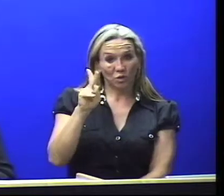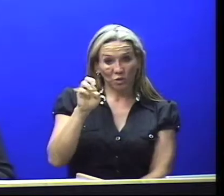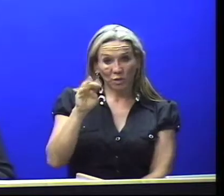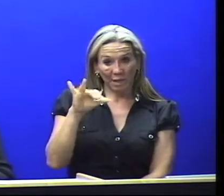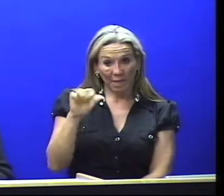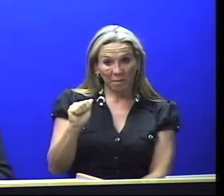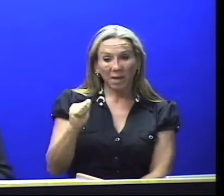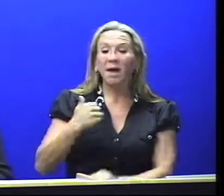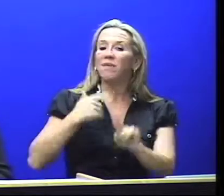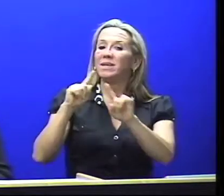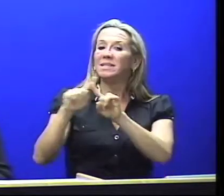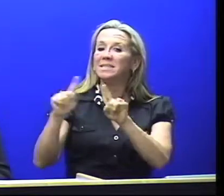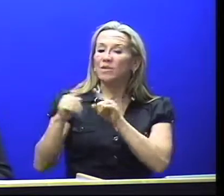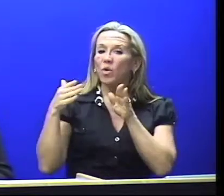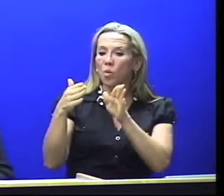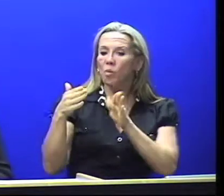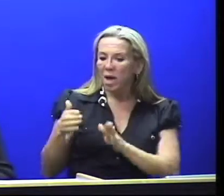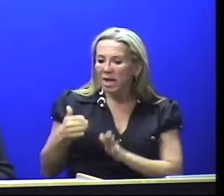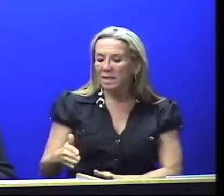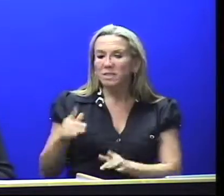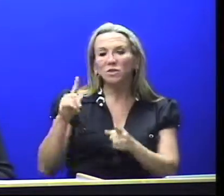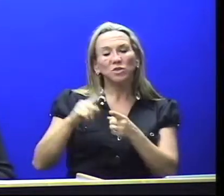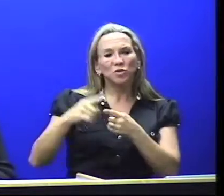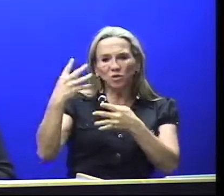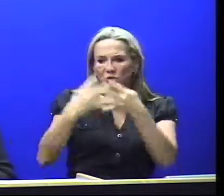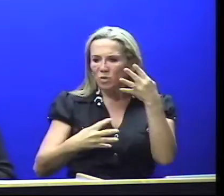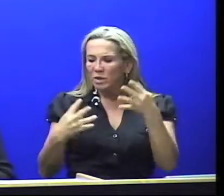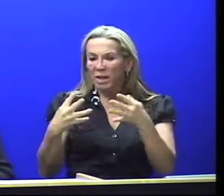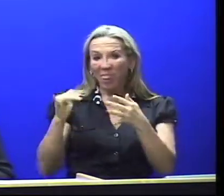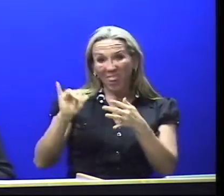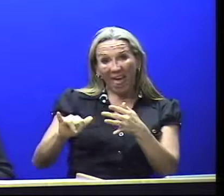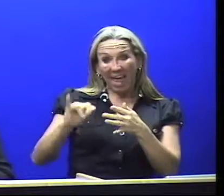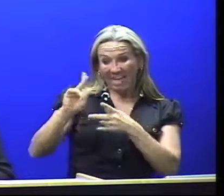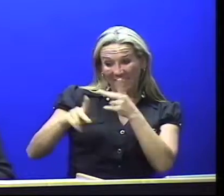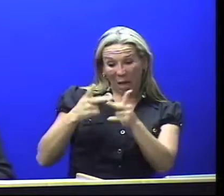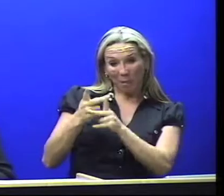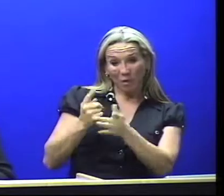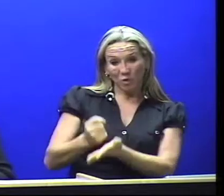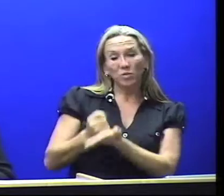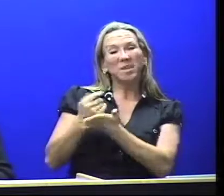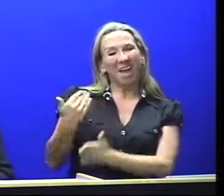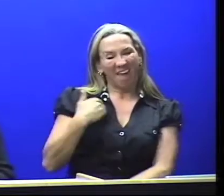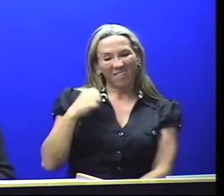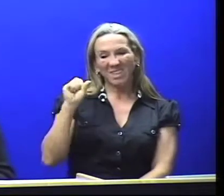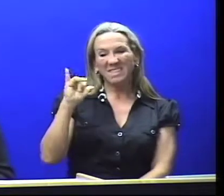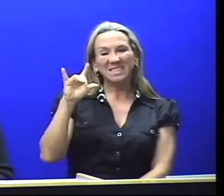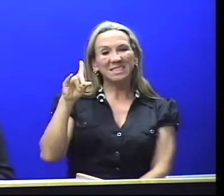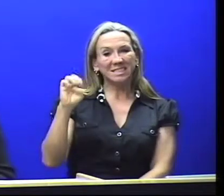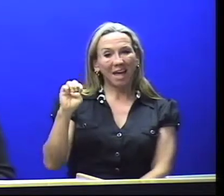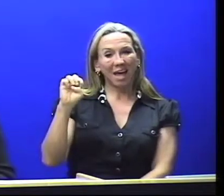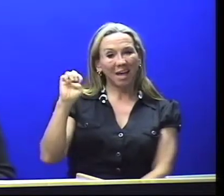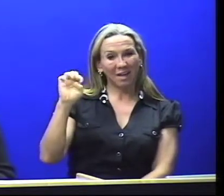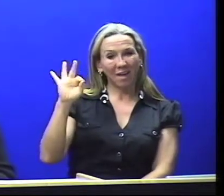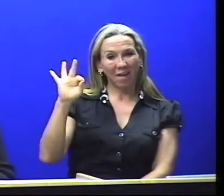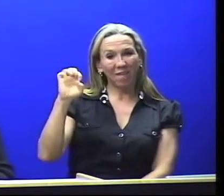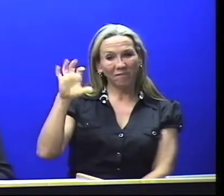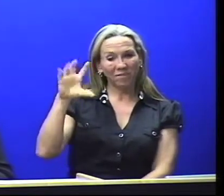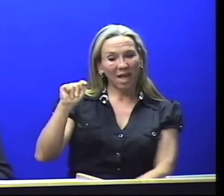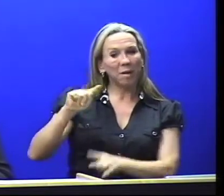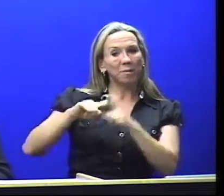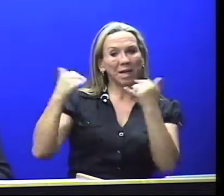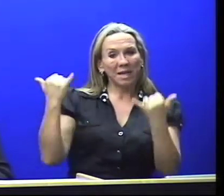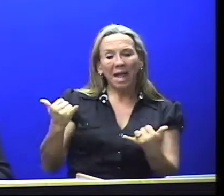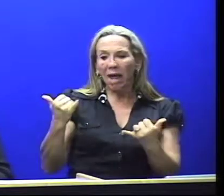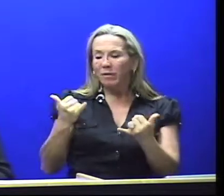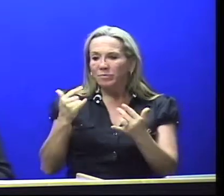are being developed to manage some of the side effects of those therapies. And because of all these